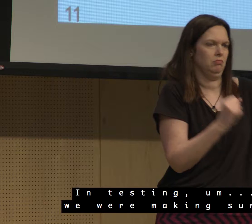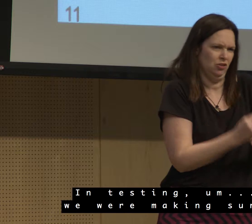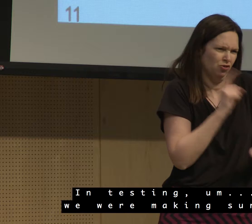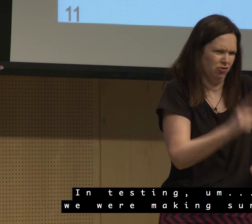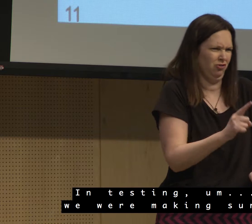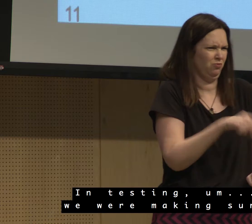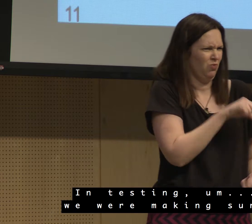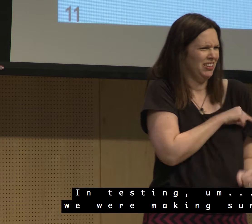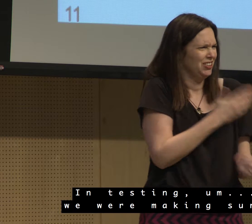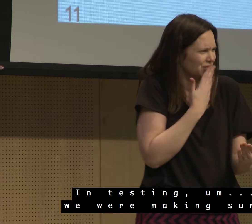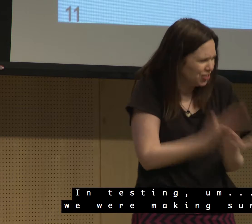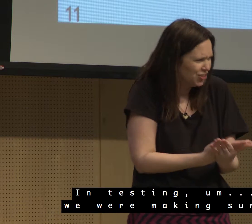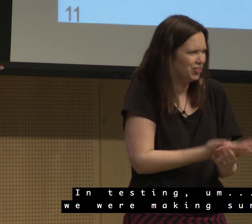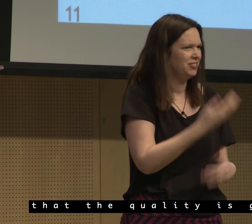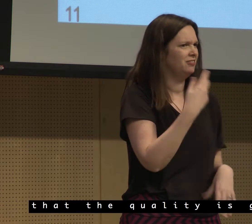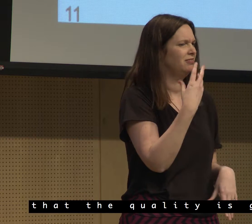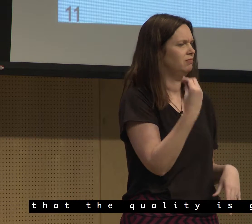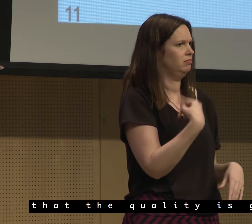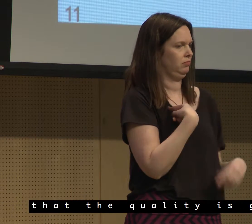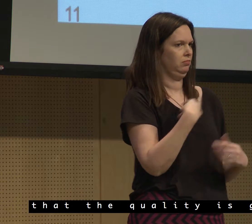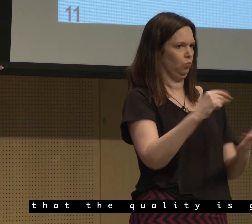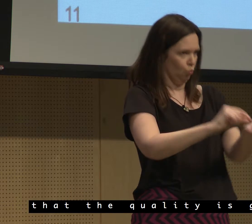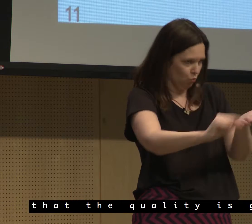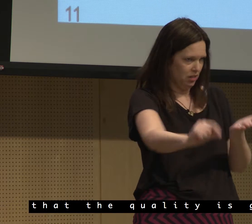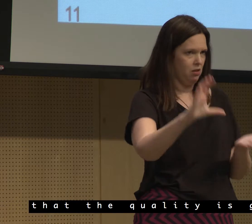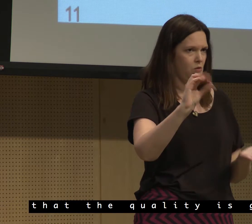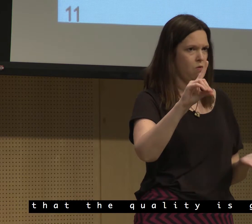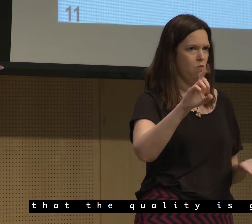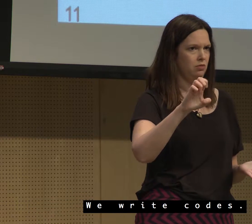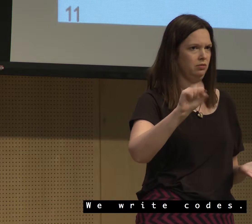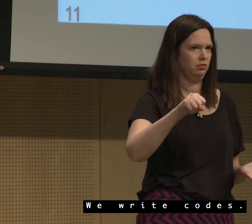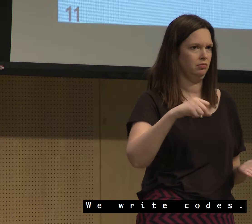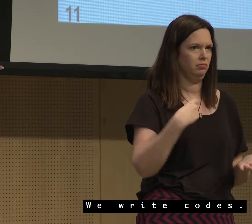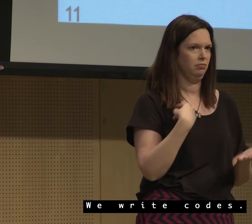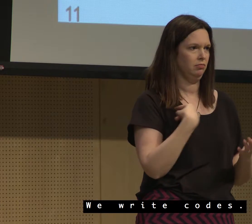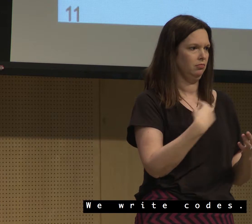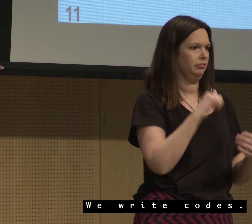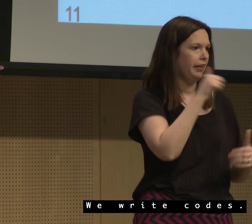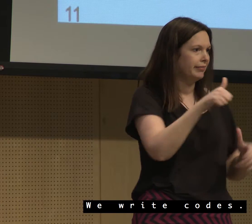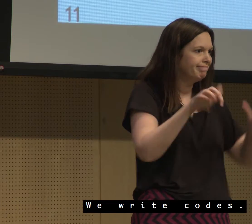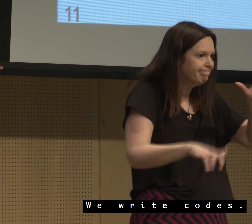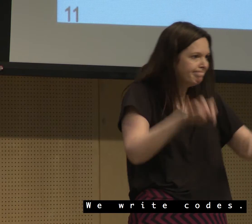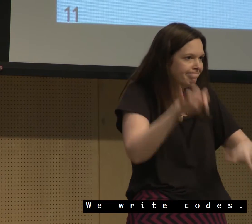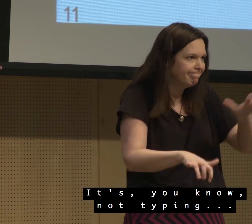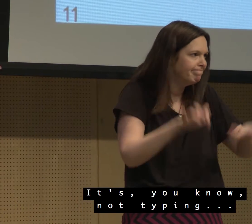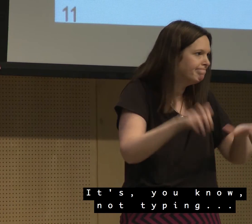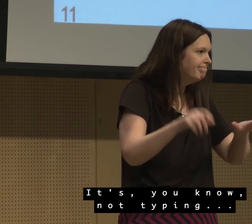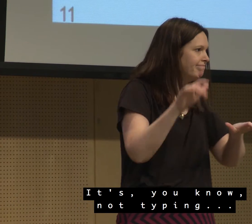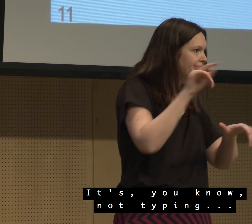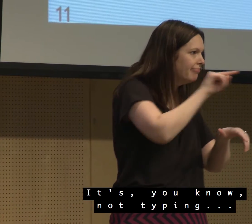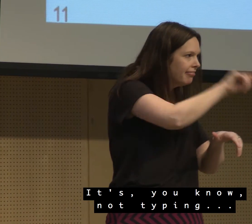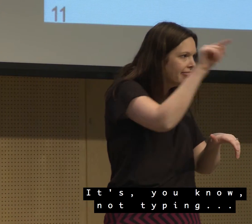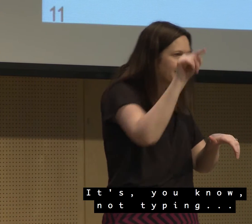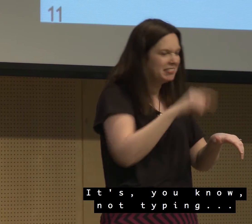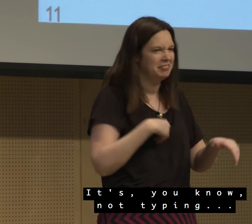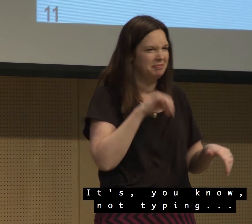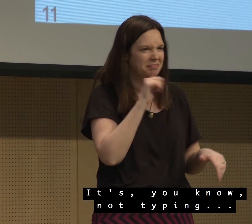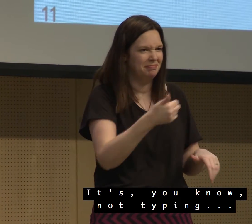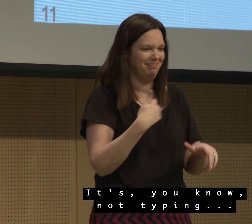In testing, we're making sure that the quality is good. We write codes. It's, not